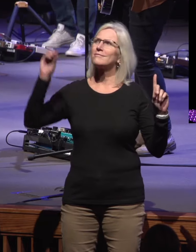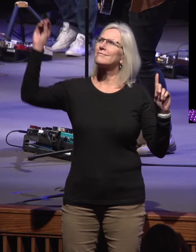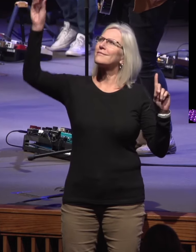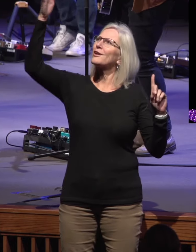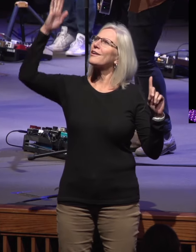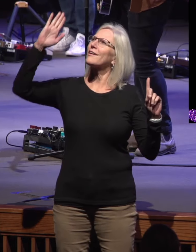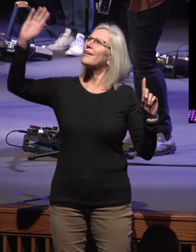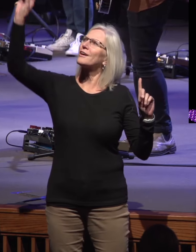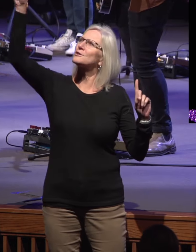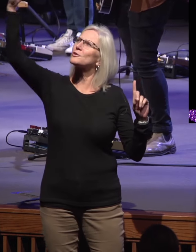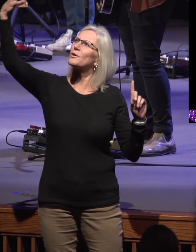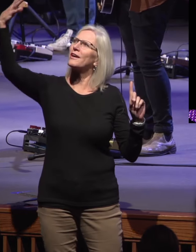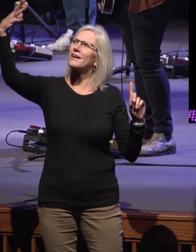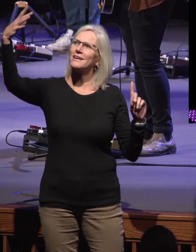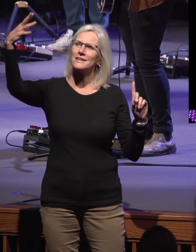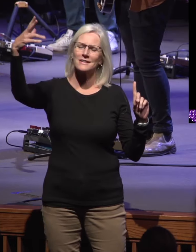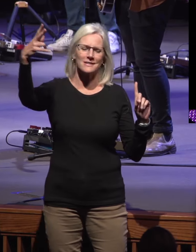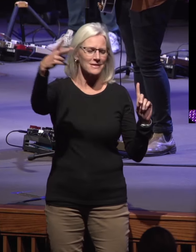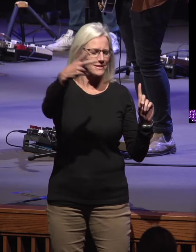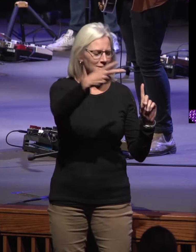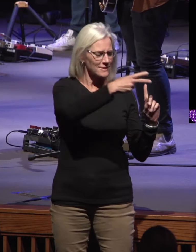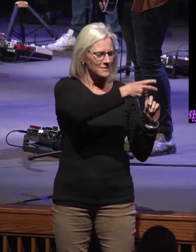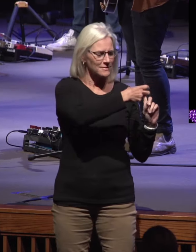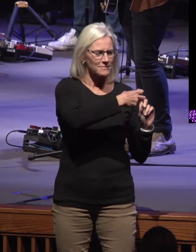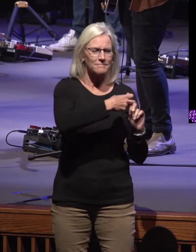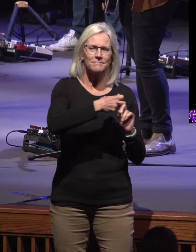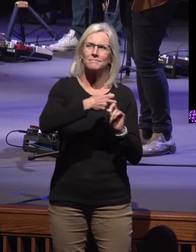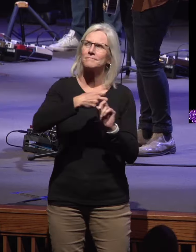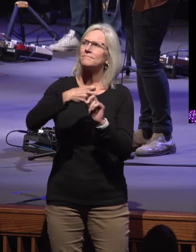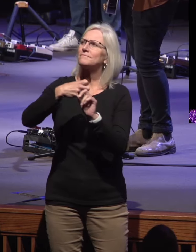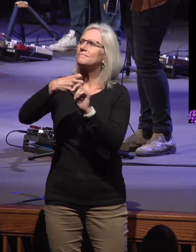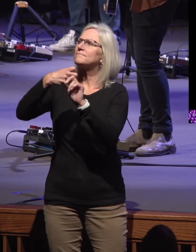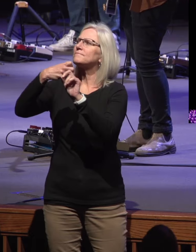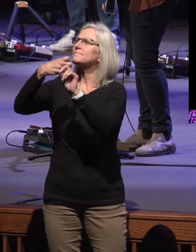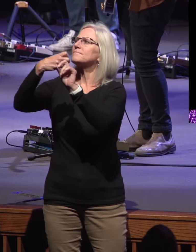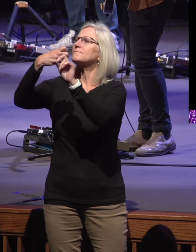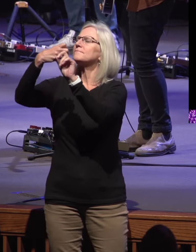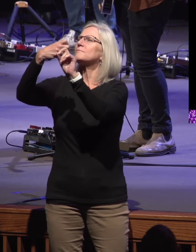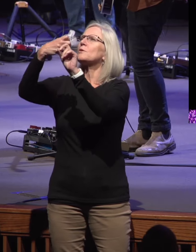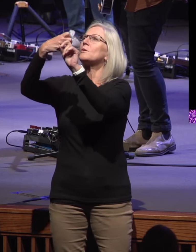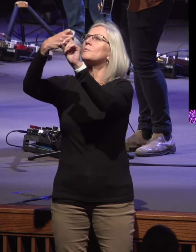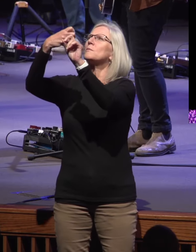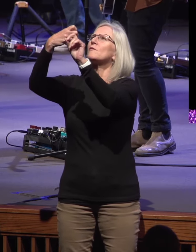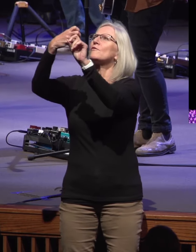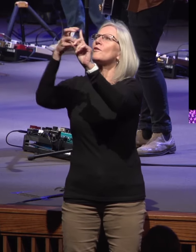For me,